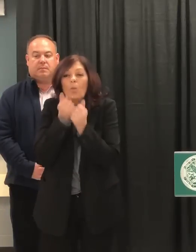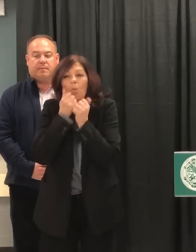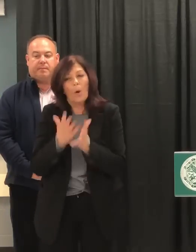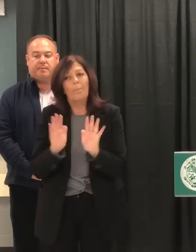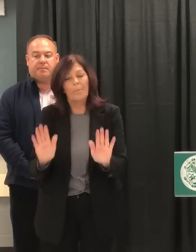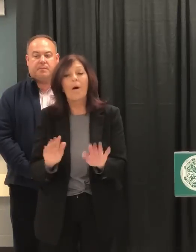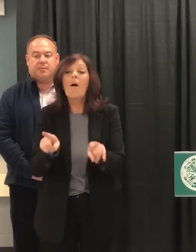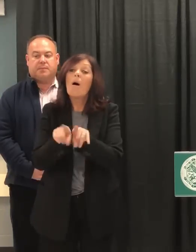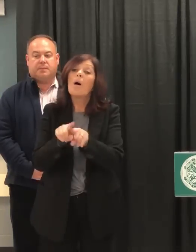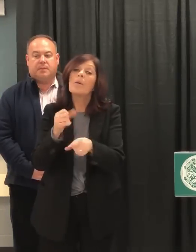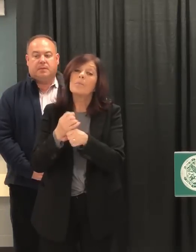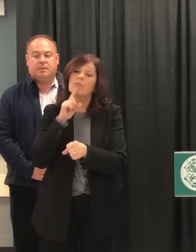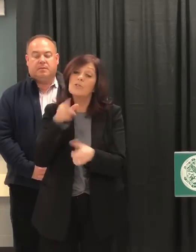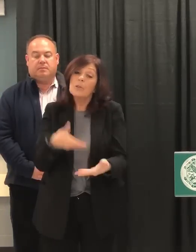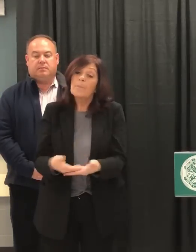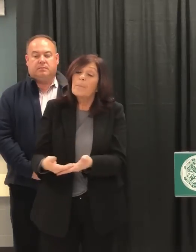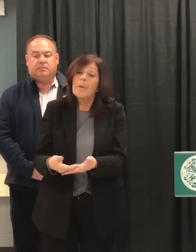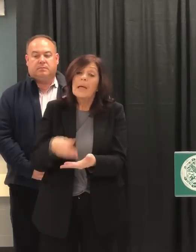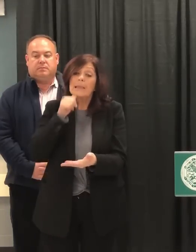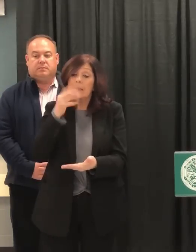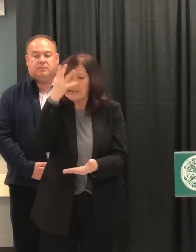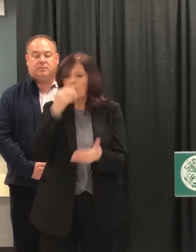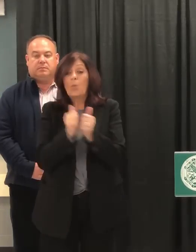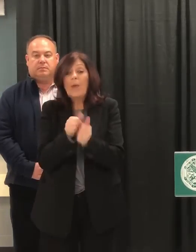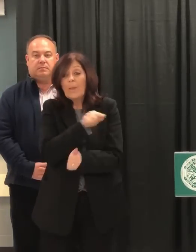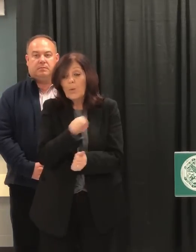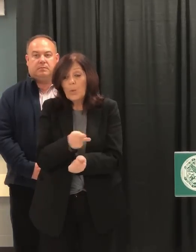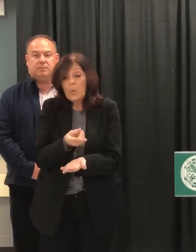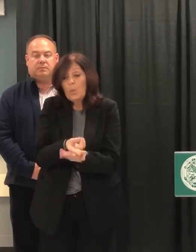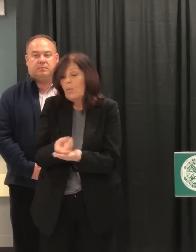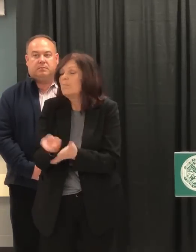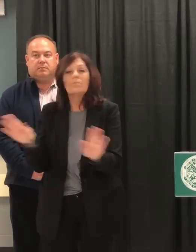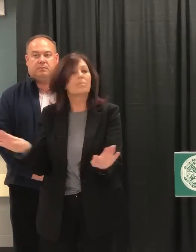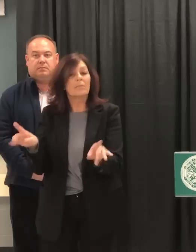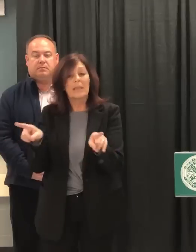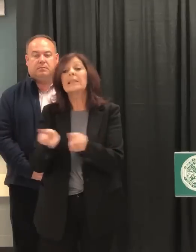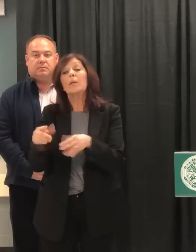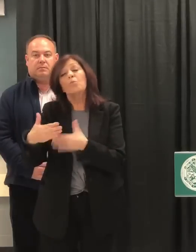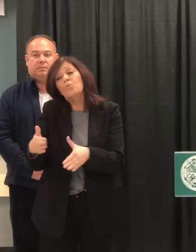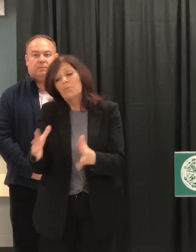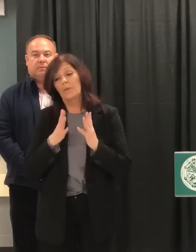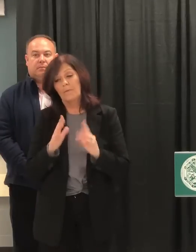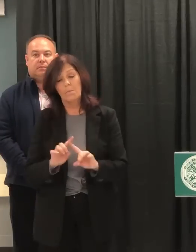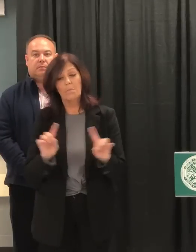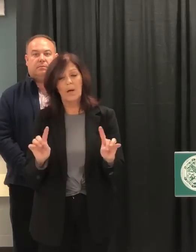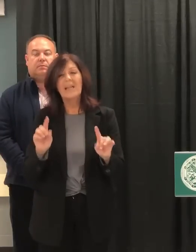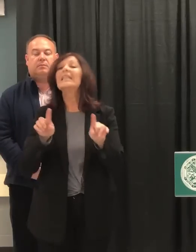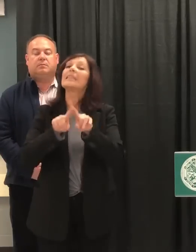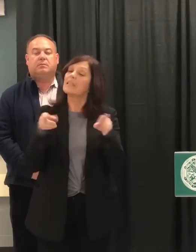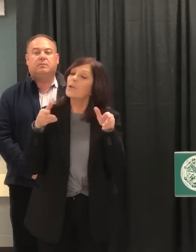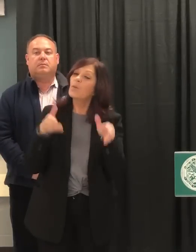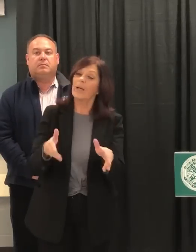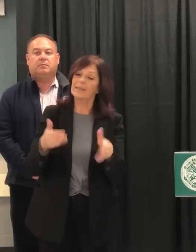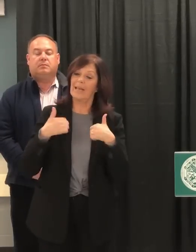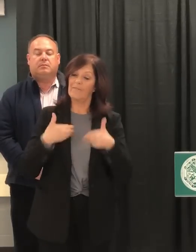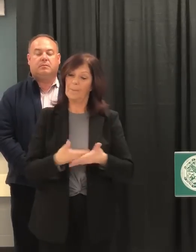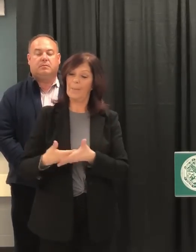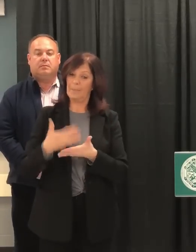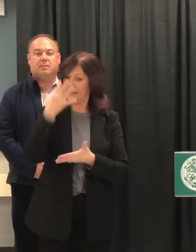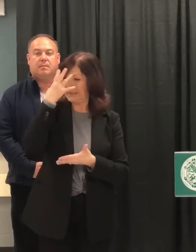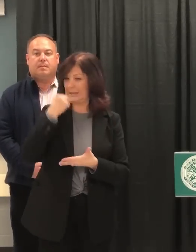you want to make sure that your baby does not sleep with you, but in the same room with you. So there are different ways you can have your baby sleep